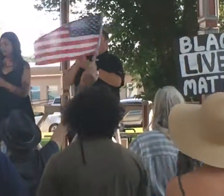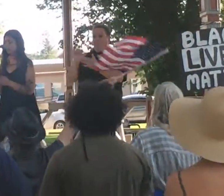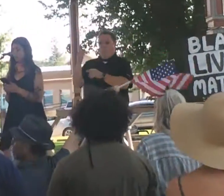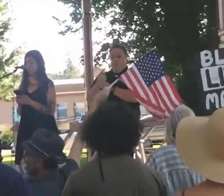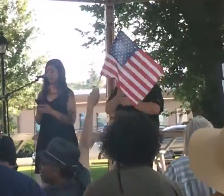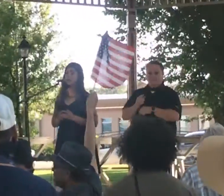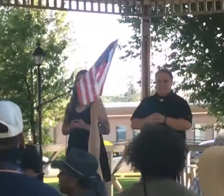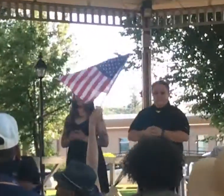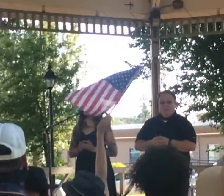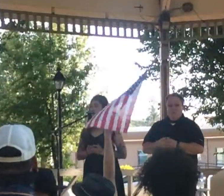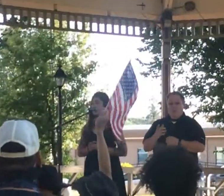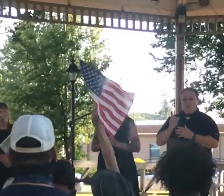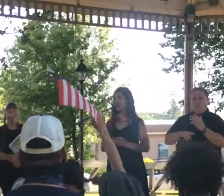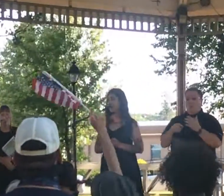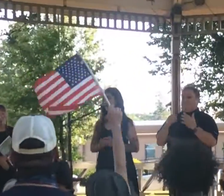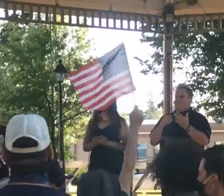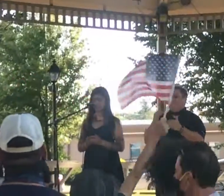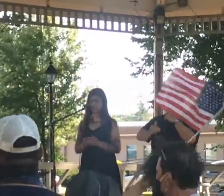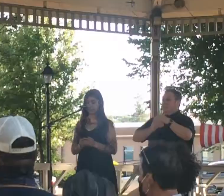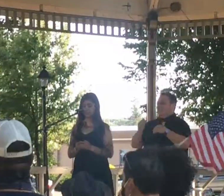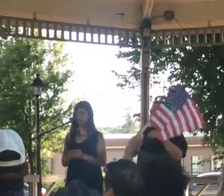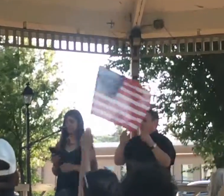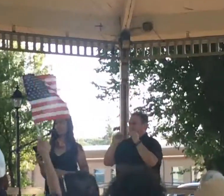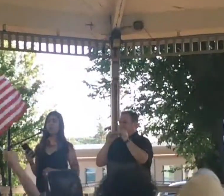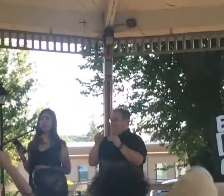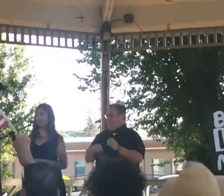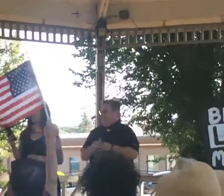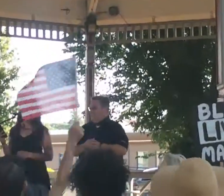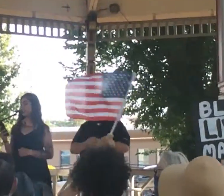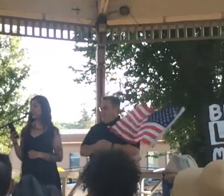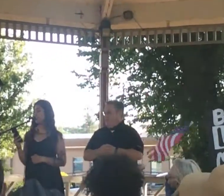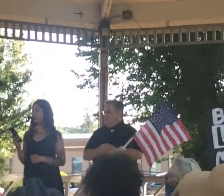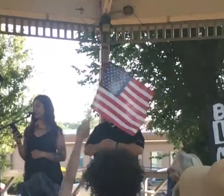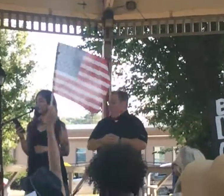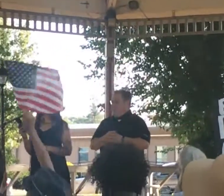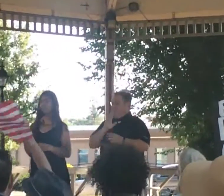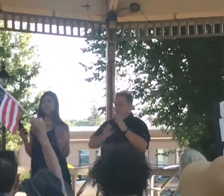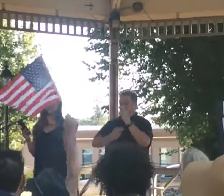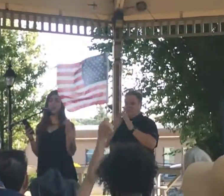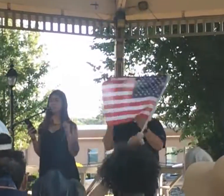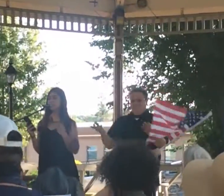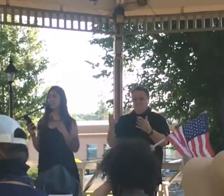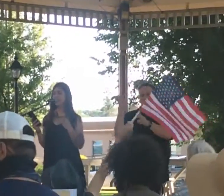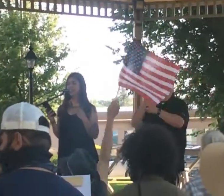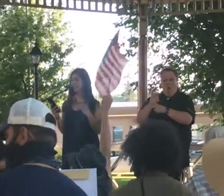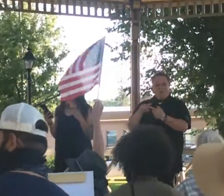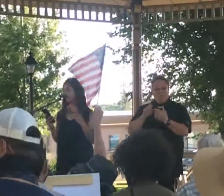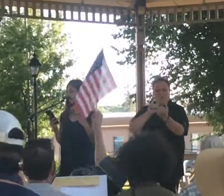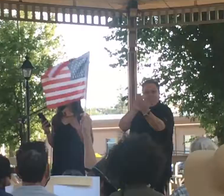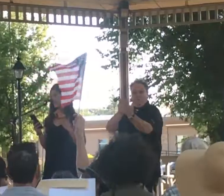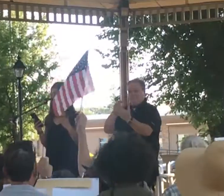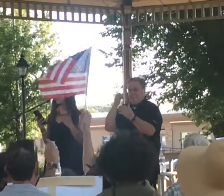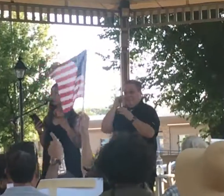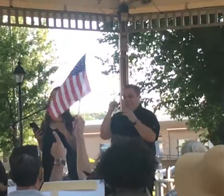right. So what steps can we take to fix this? Now let's be honest, it's hard to confront